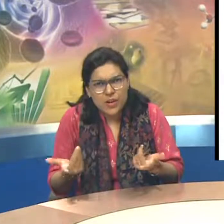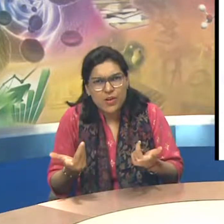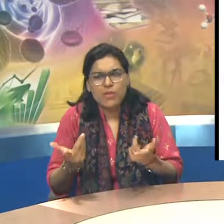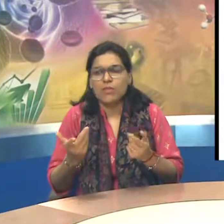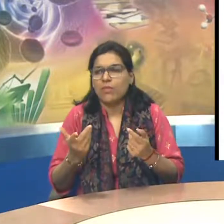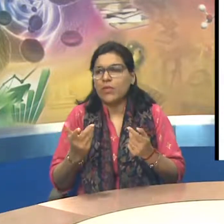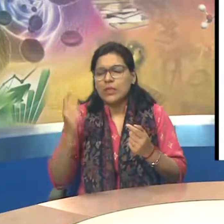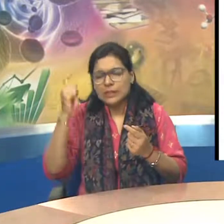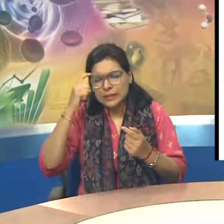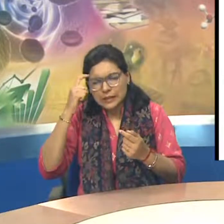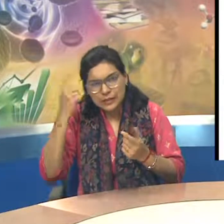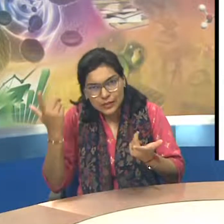It may contain